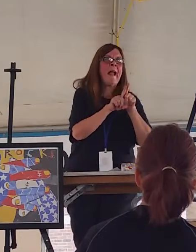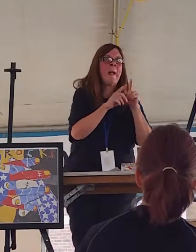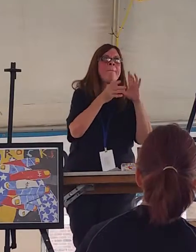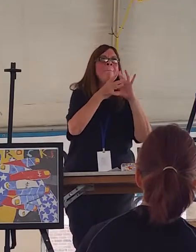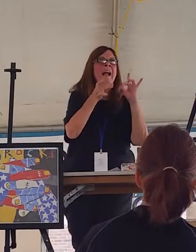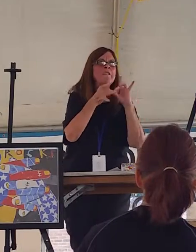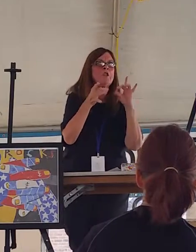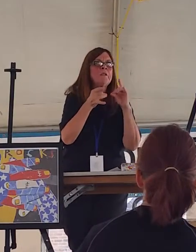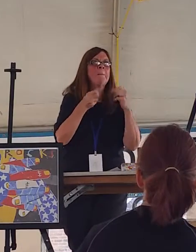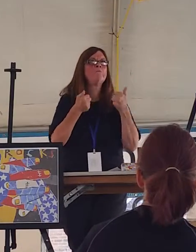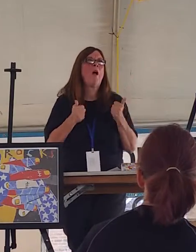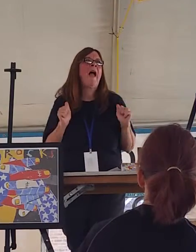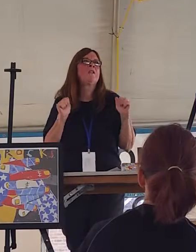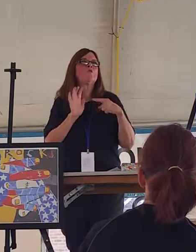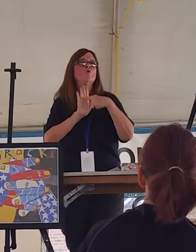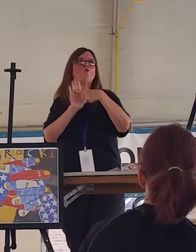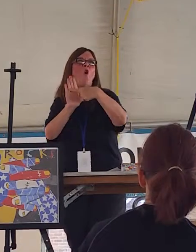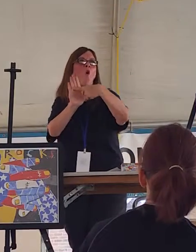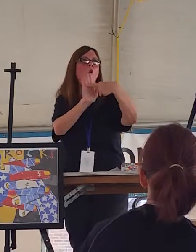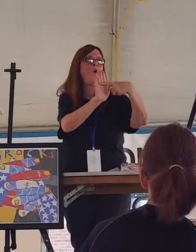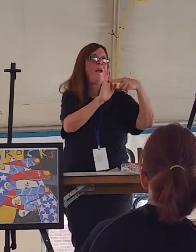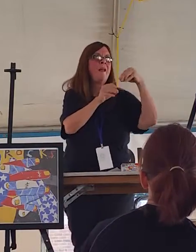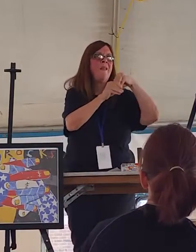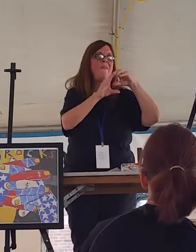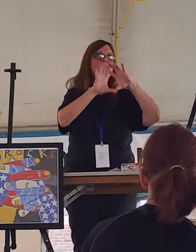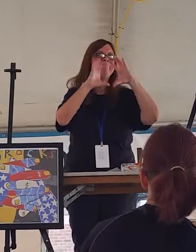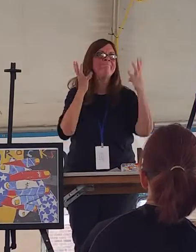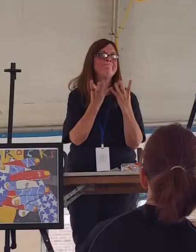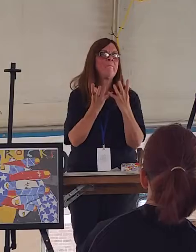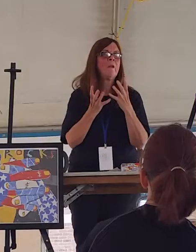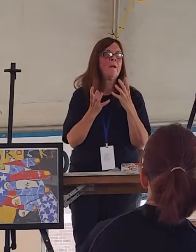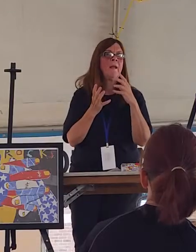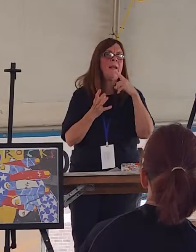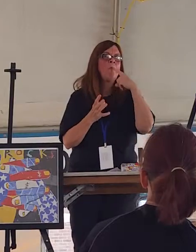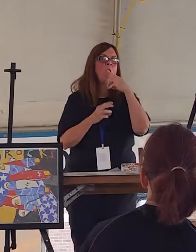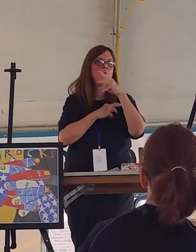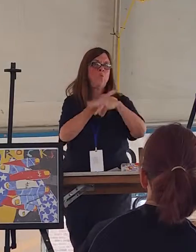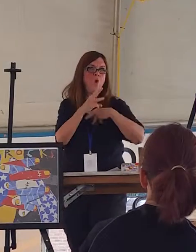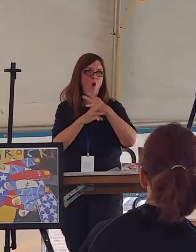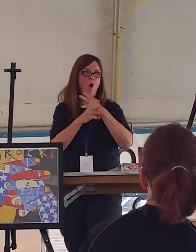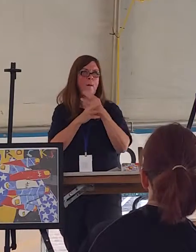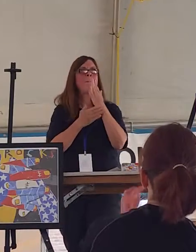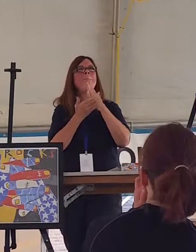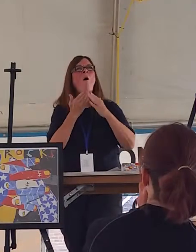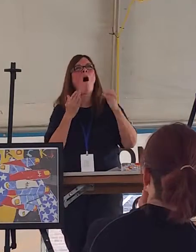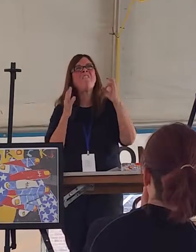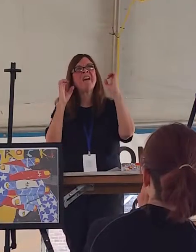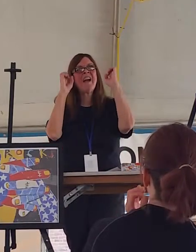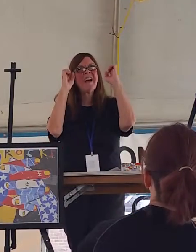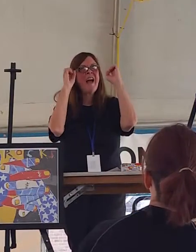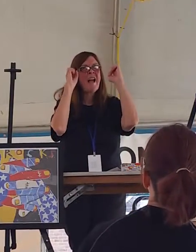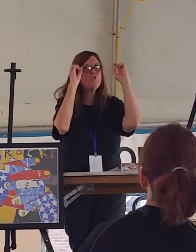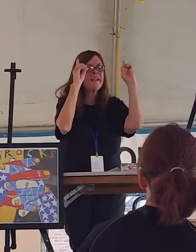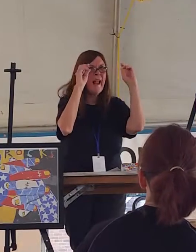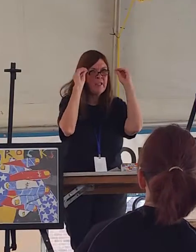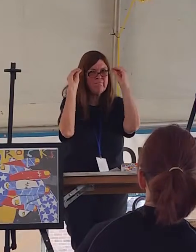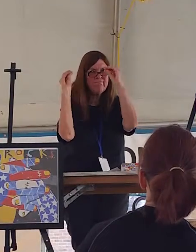art. The message that I am trying to show with my art is a collective world of the deaf experience,